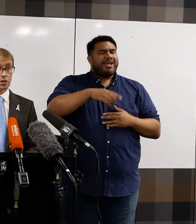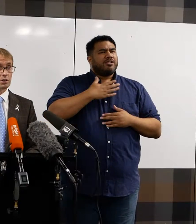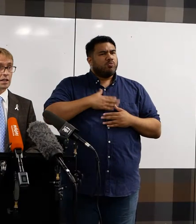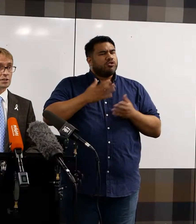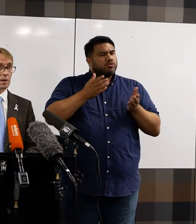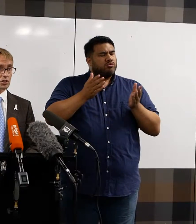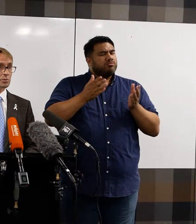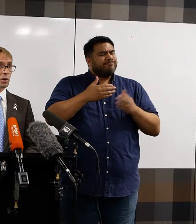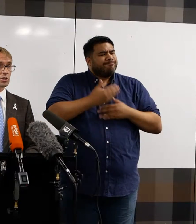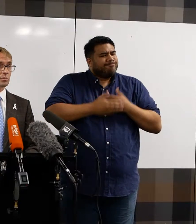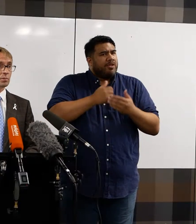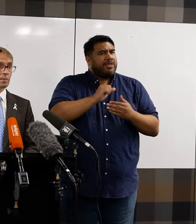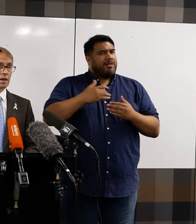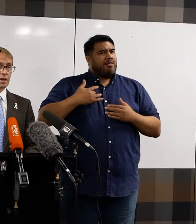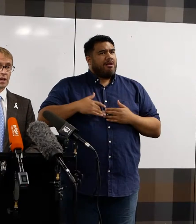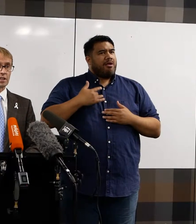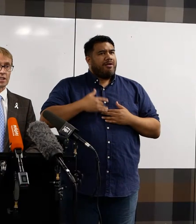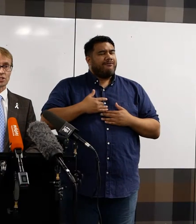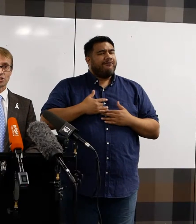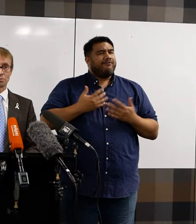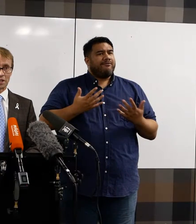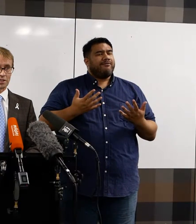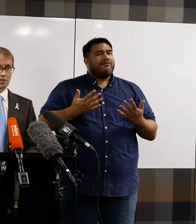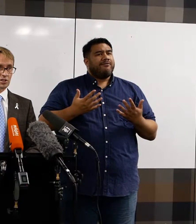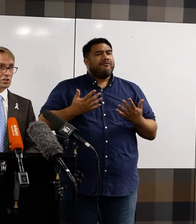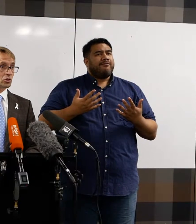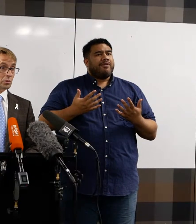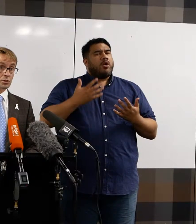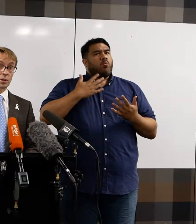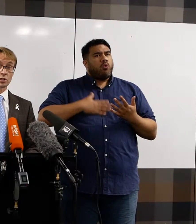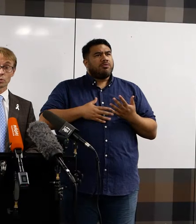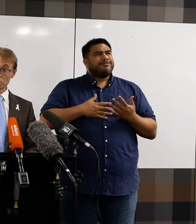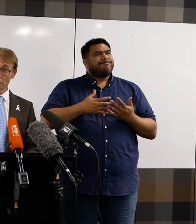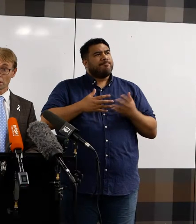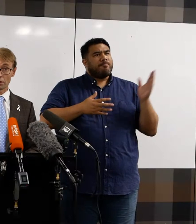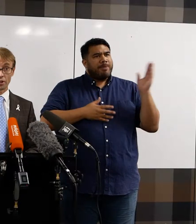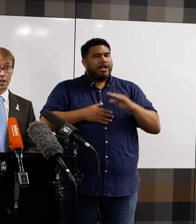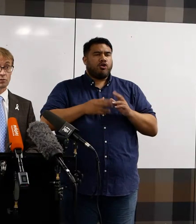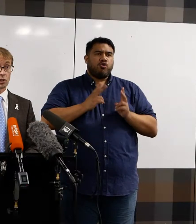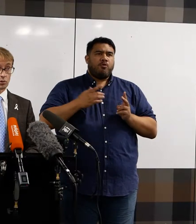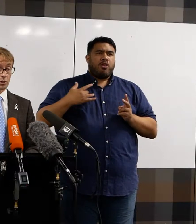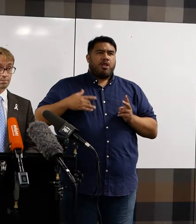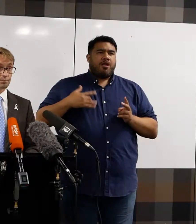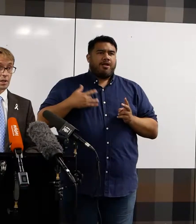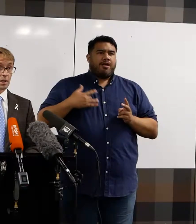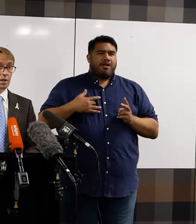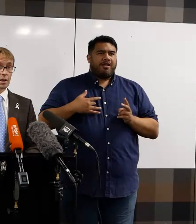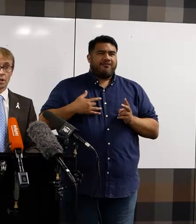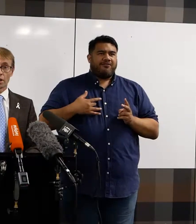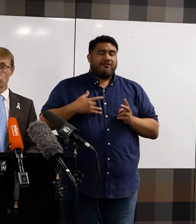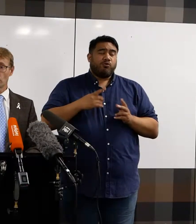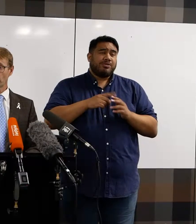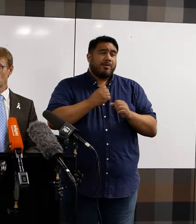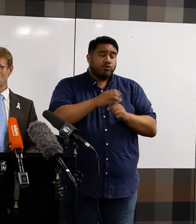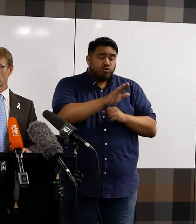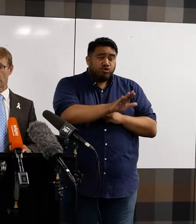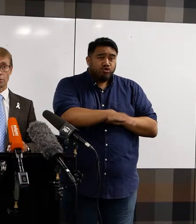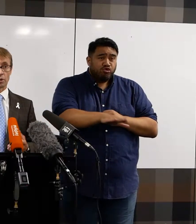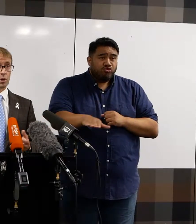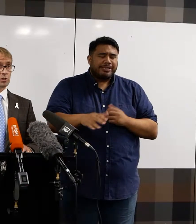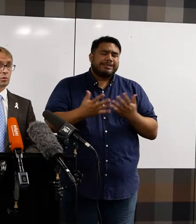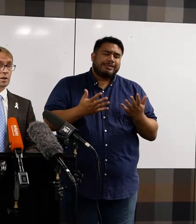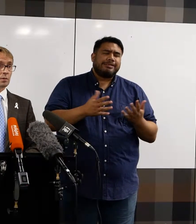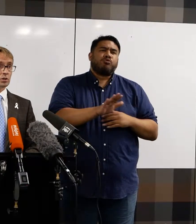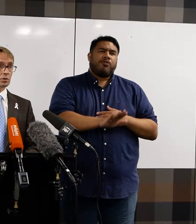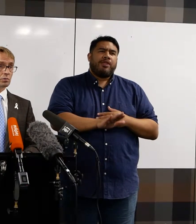lives as much as possible and make things as normal as possible, particularly if they have children. They will, of course,